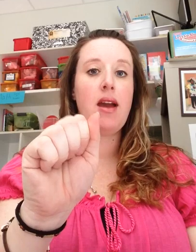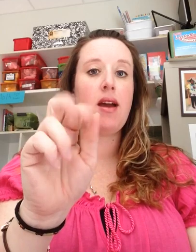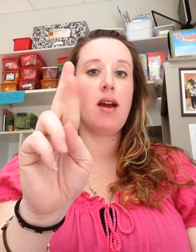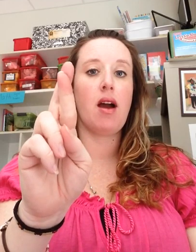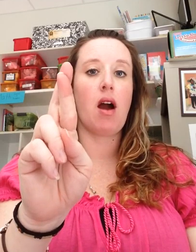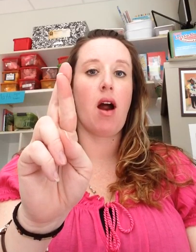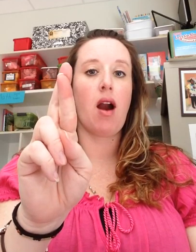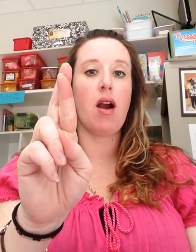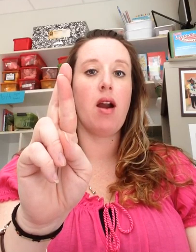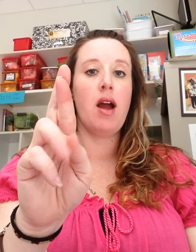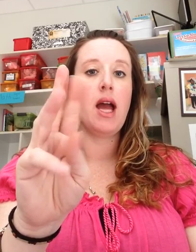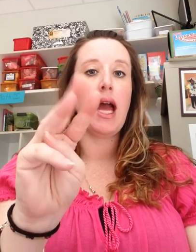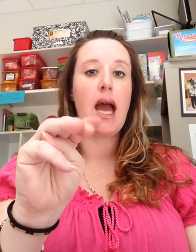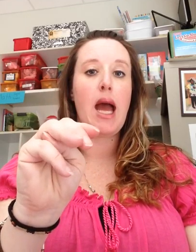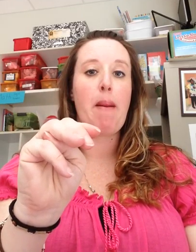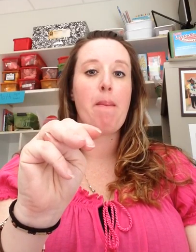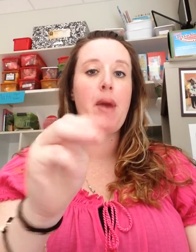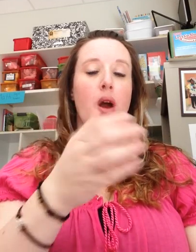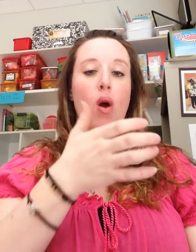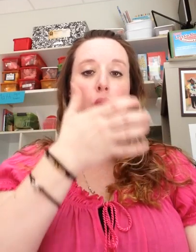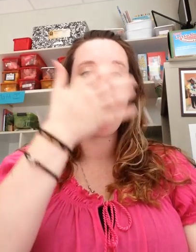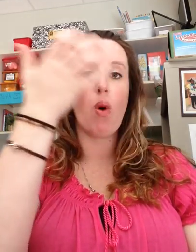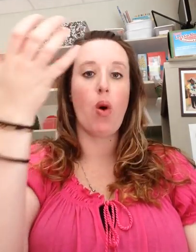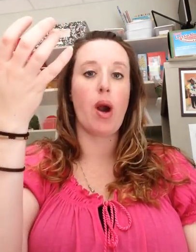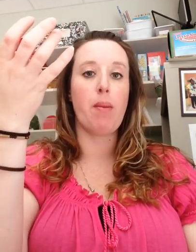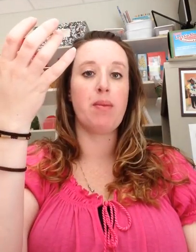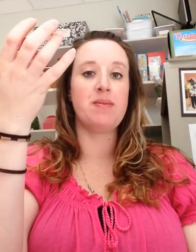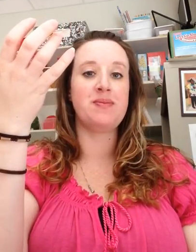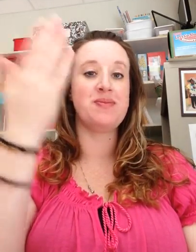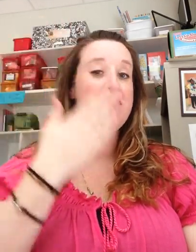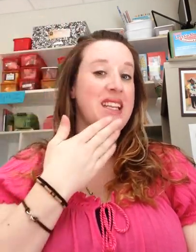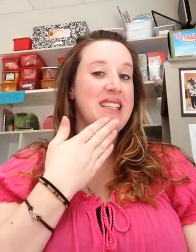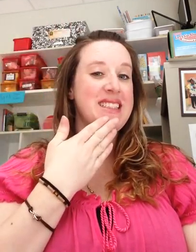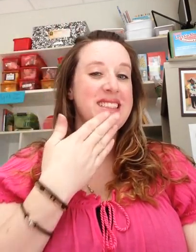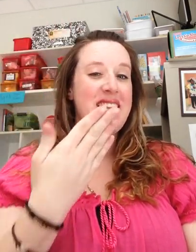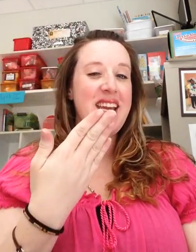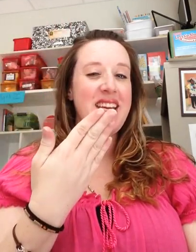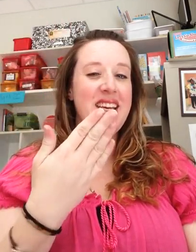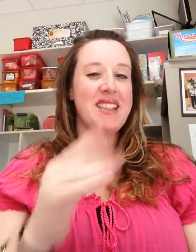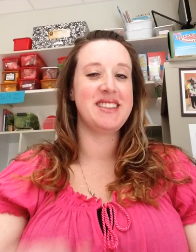W-A-R-M. Warm. Thank you.